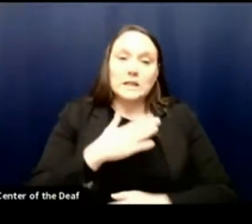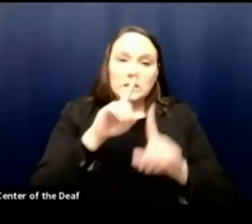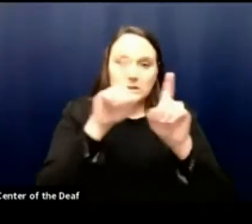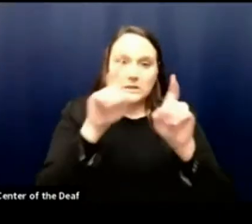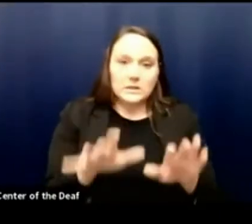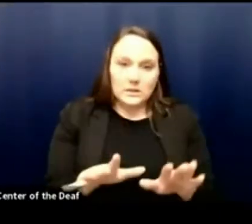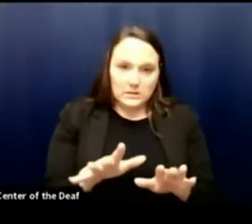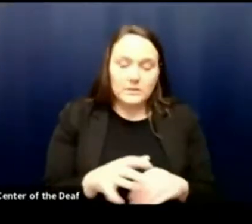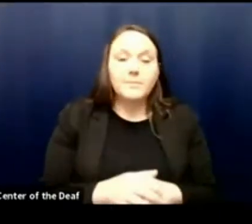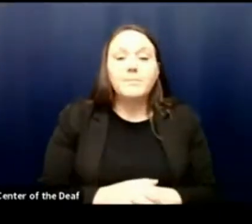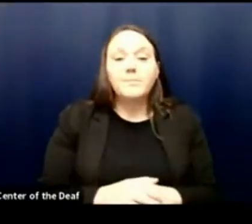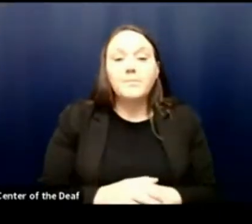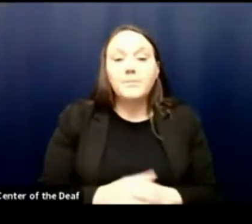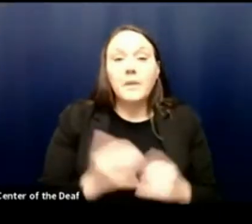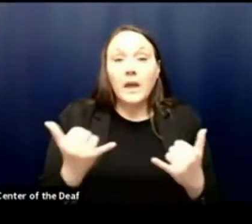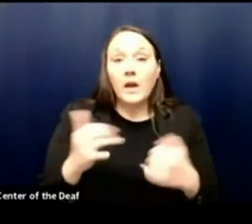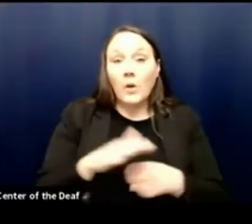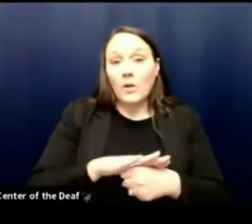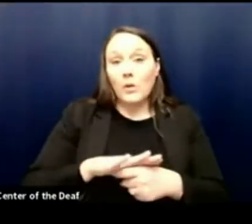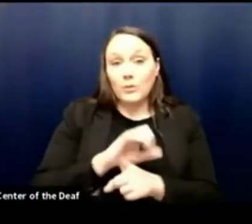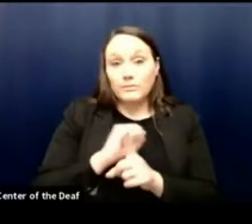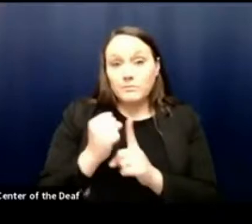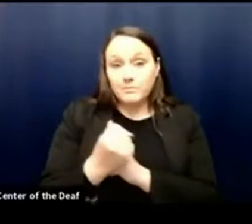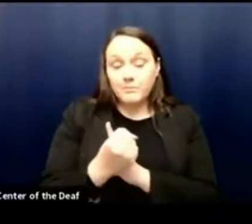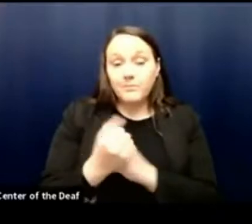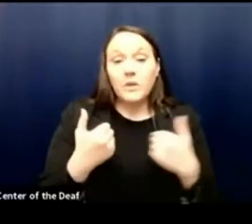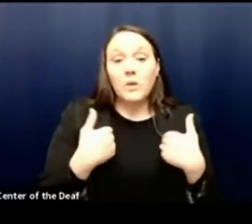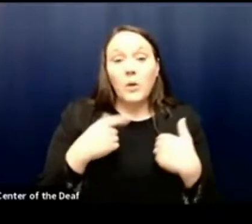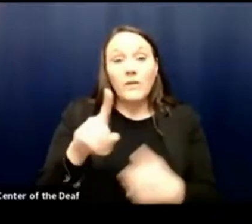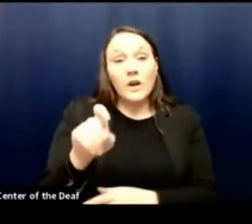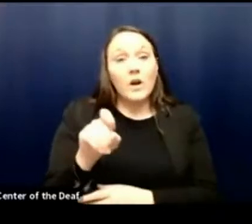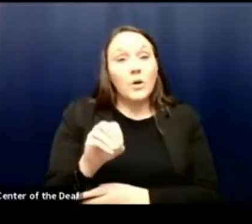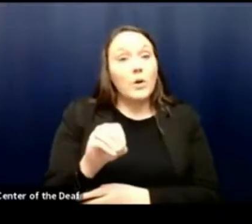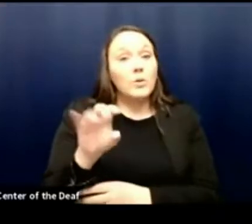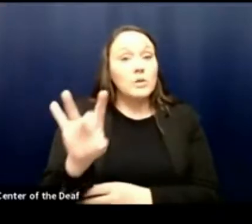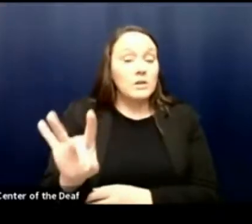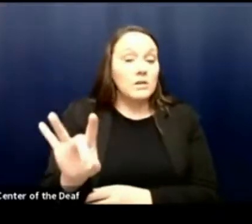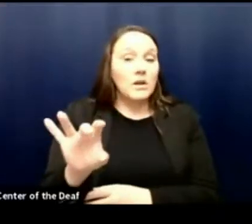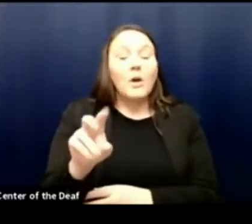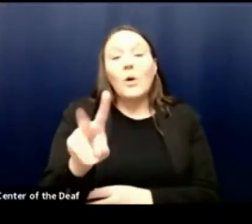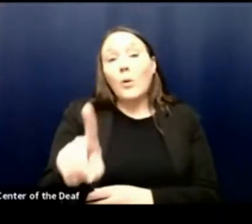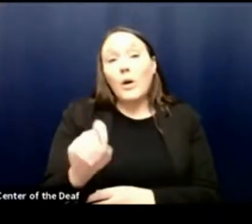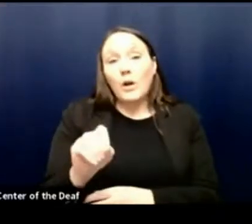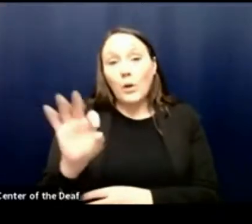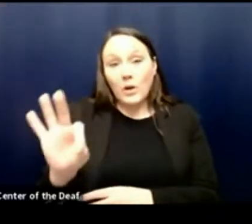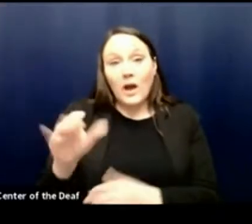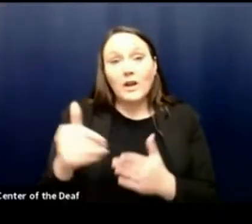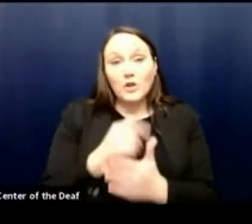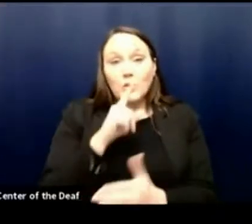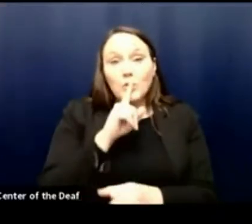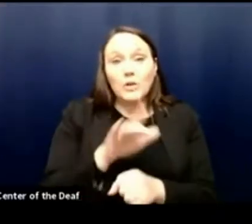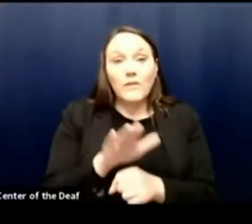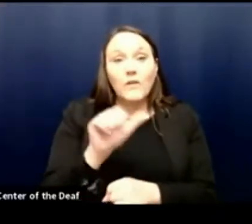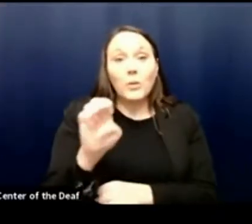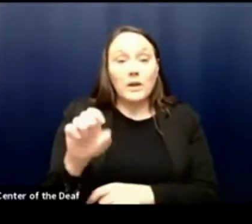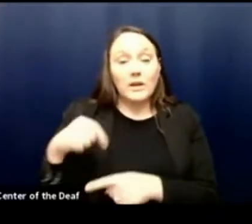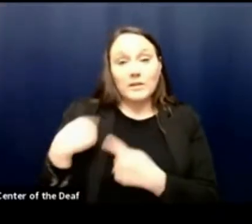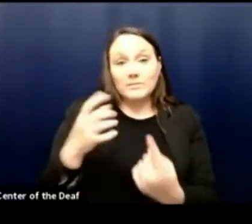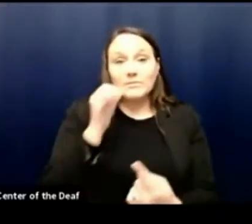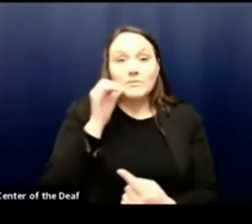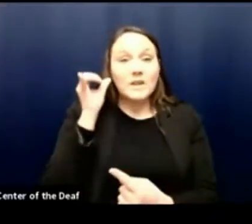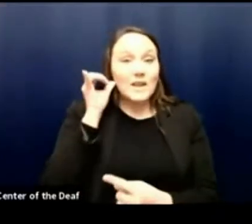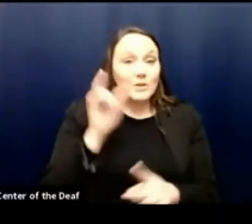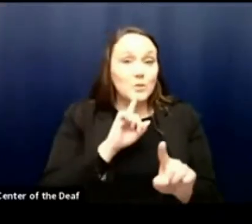now I'll move on to the local situation. We have 109 new confirmed cases since yesterday's report,